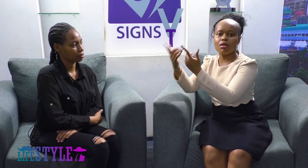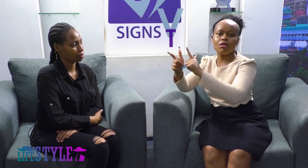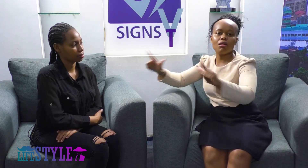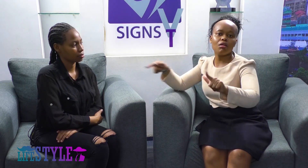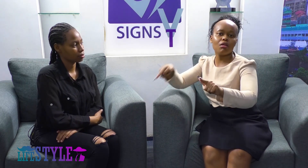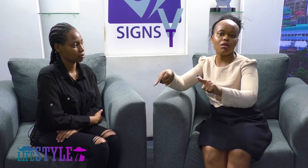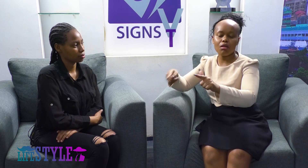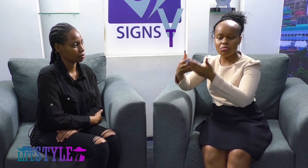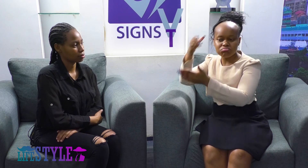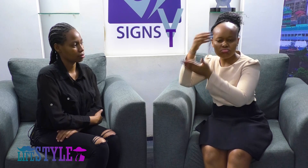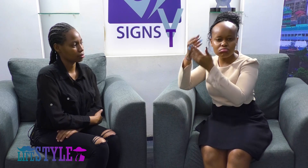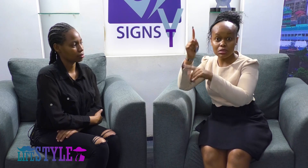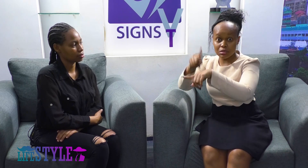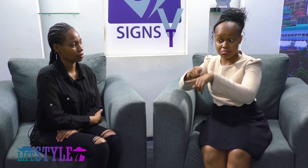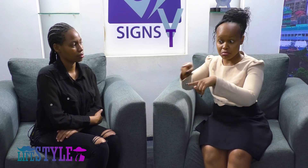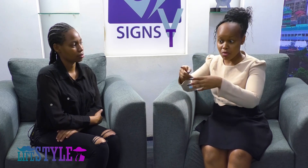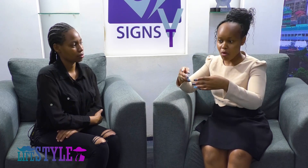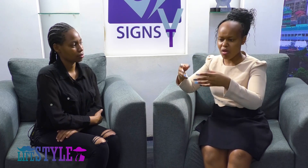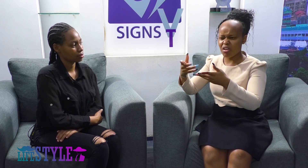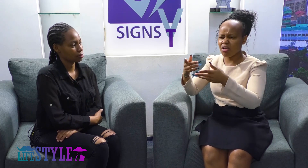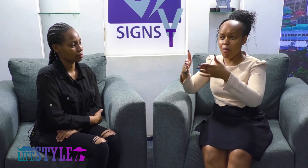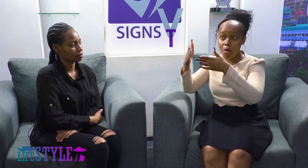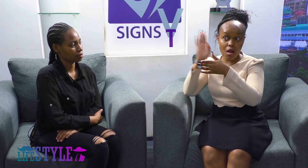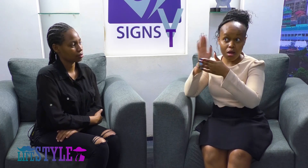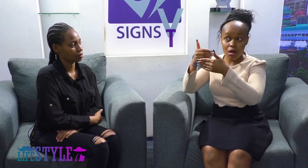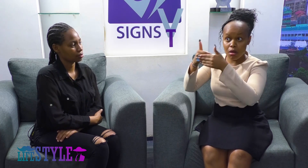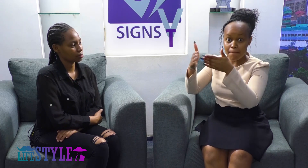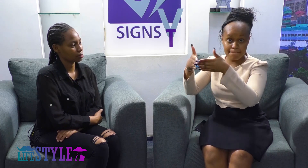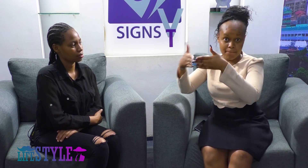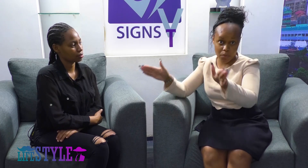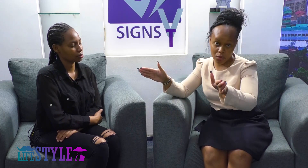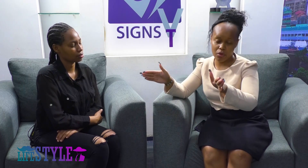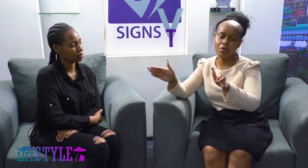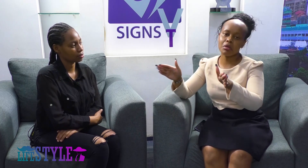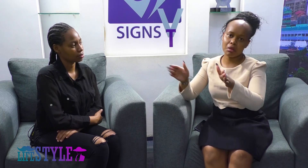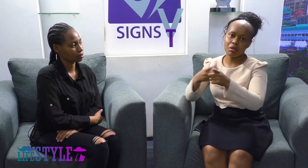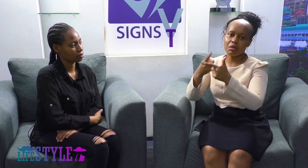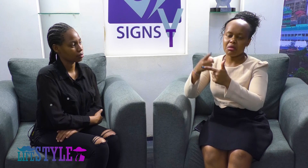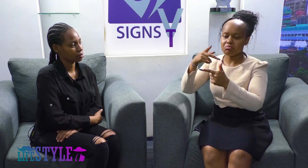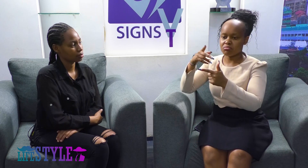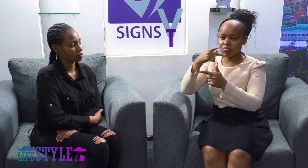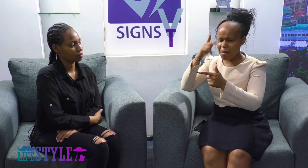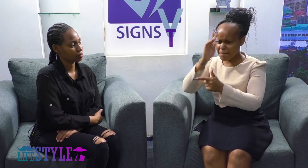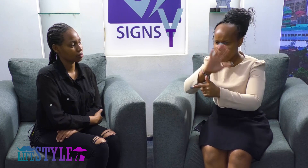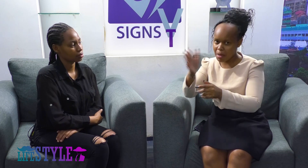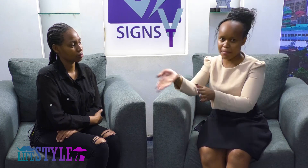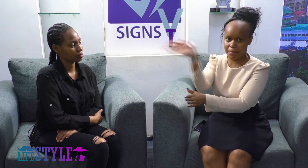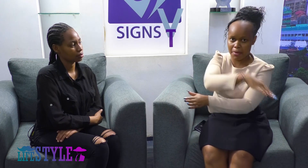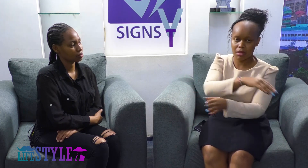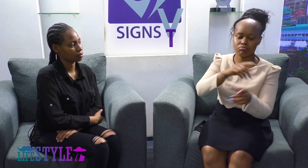the parents could come back to school to learn sign language to aid communication between them and their children. When